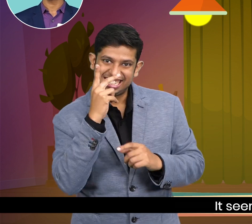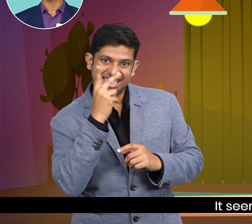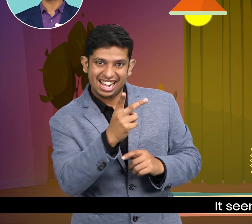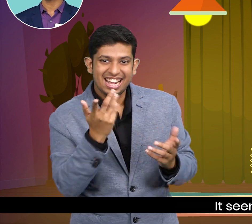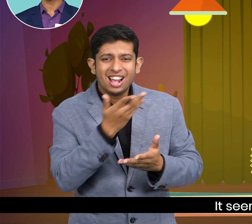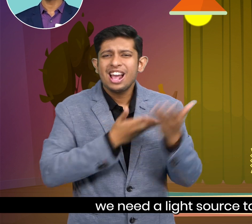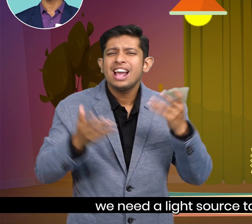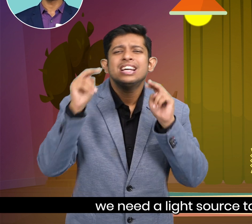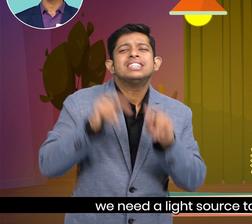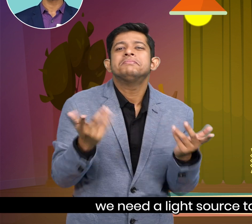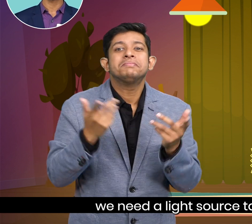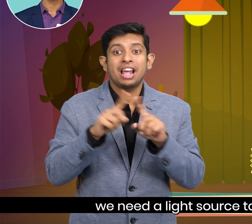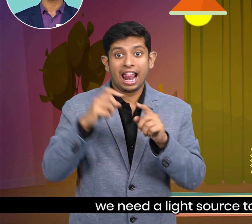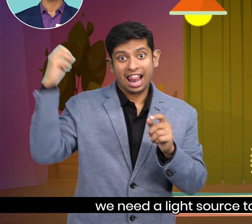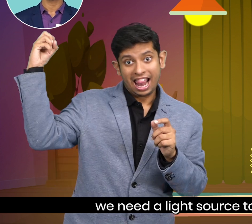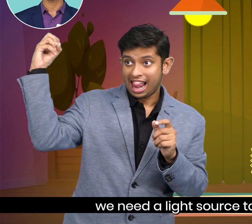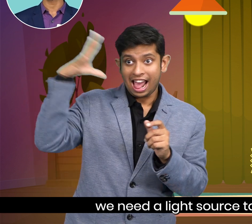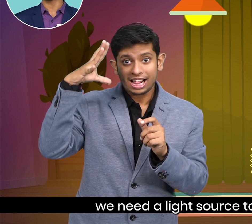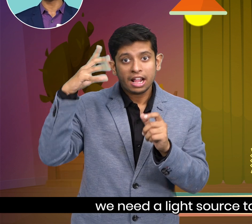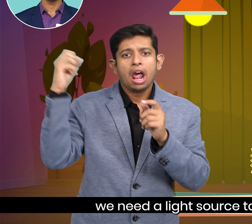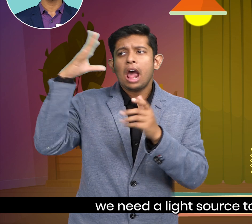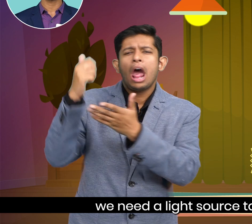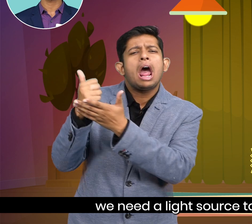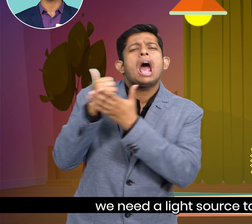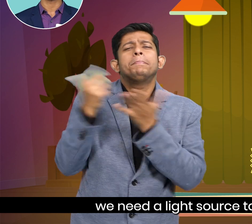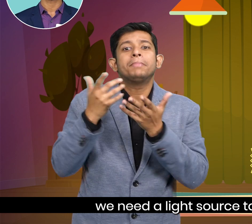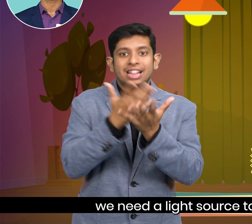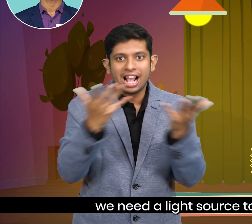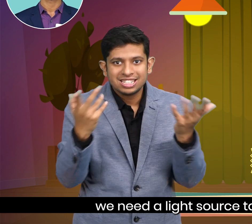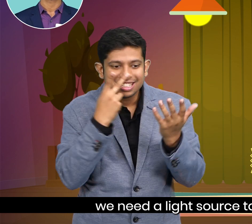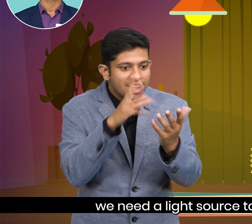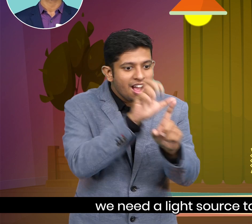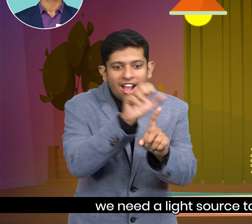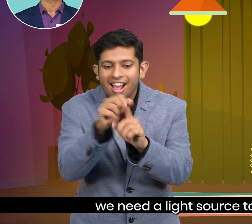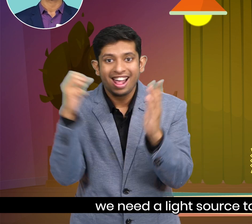It seems that we need a light source to get any object's shadow.